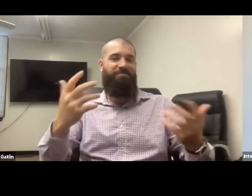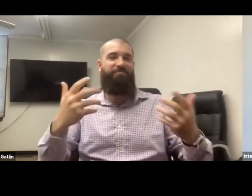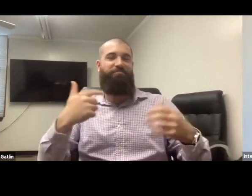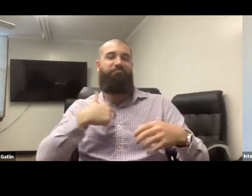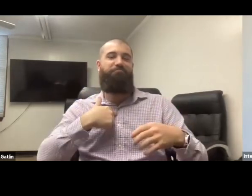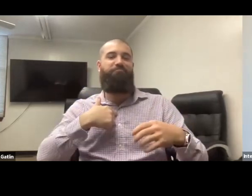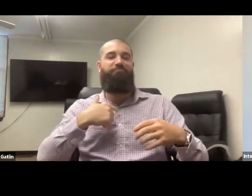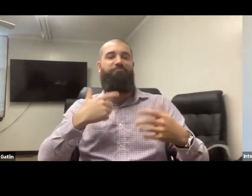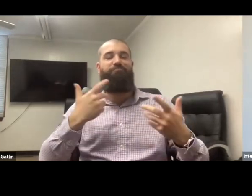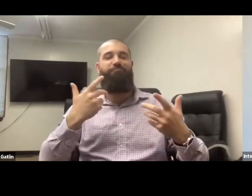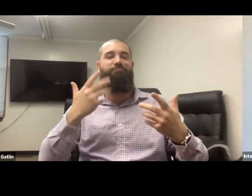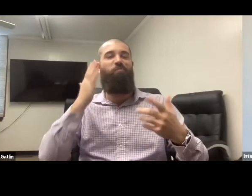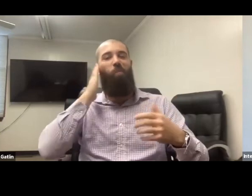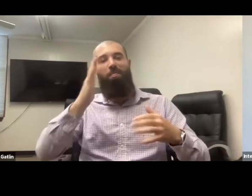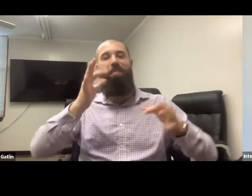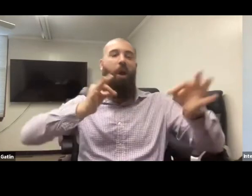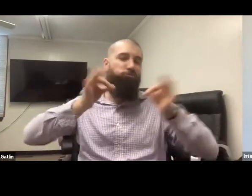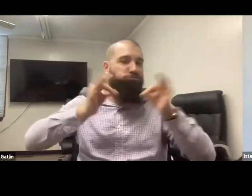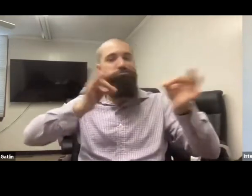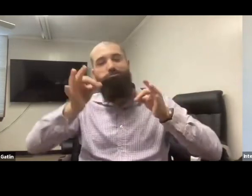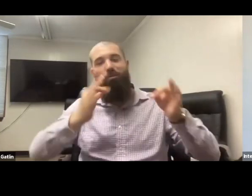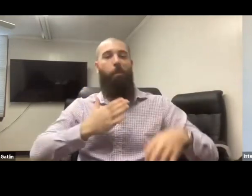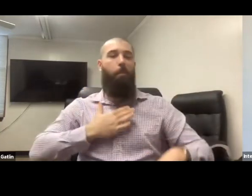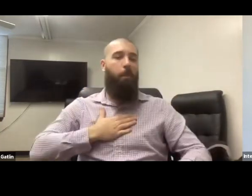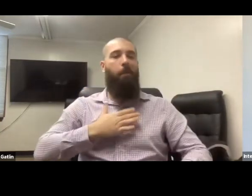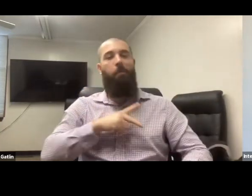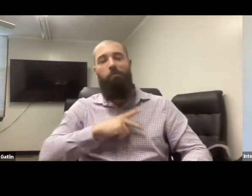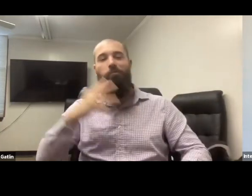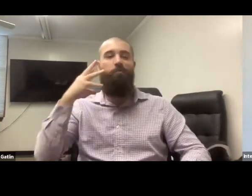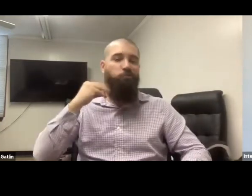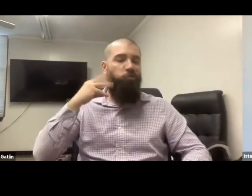So that's my role as a deaf advocacy specialist.